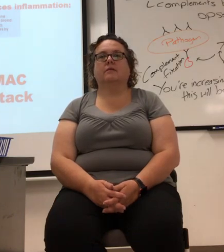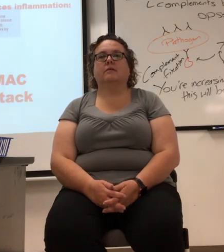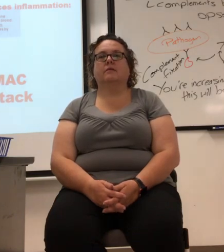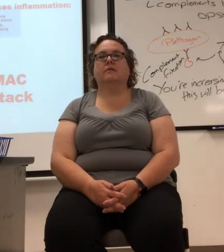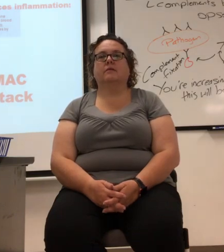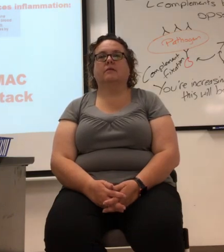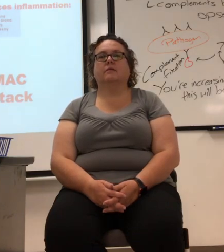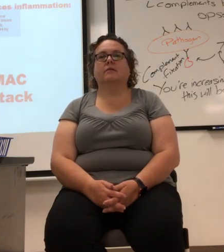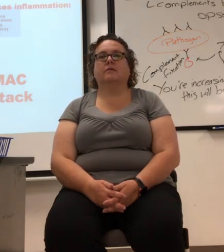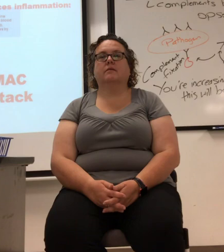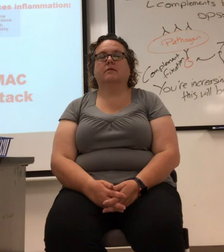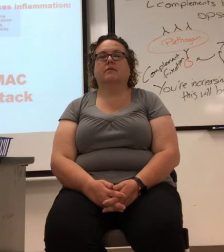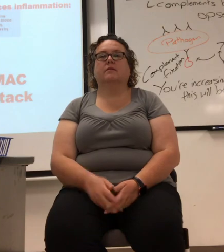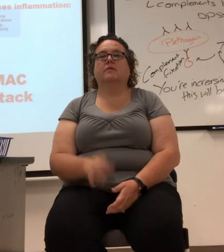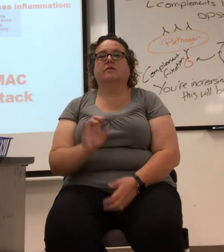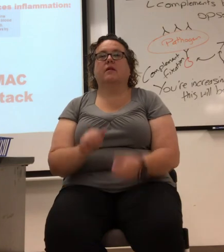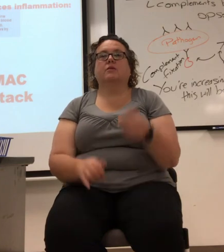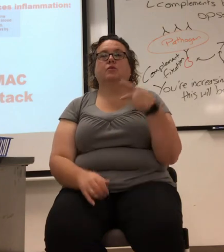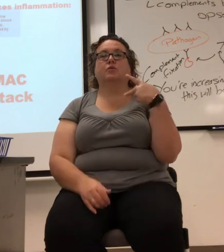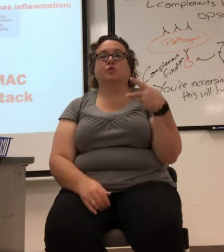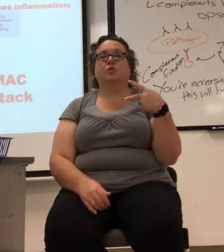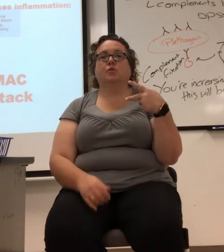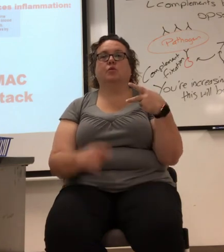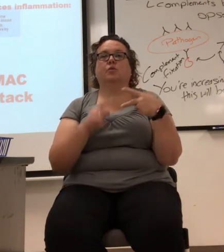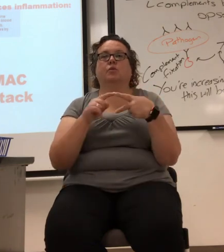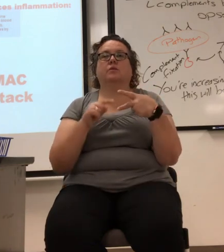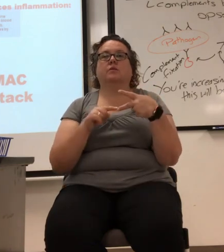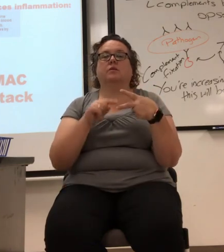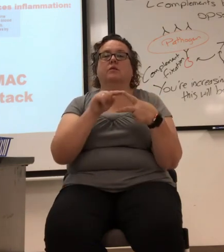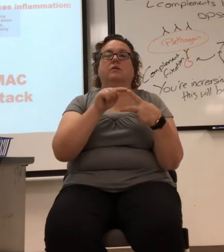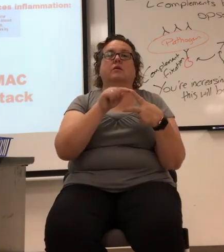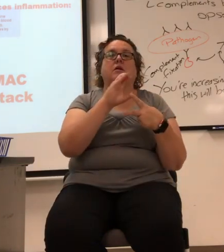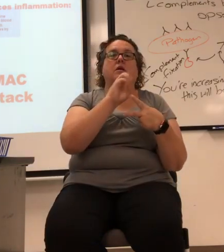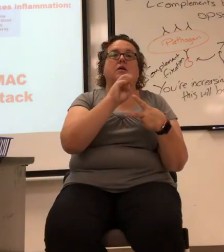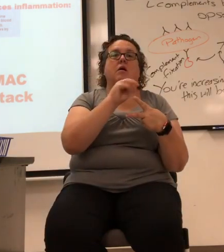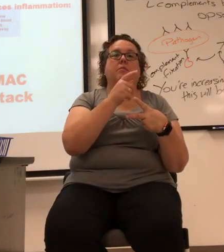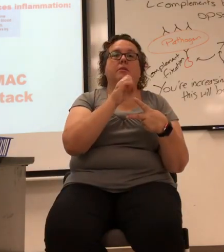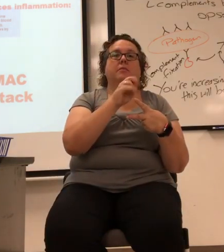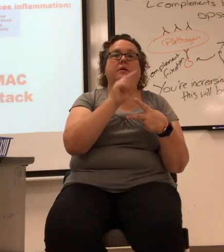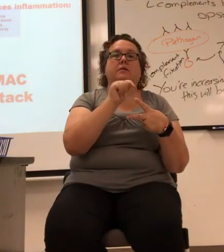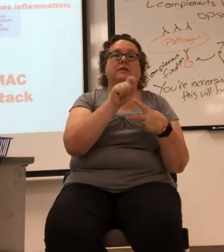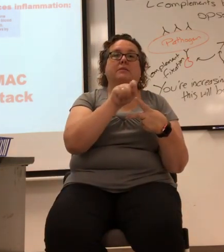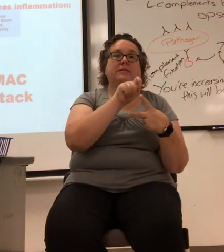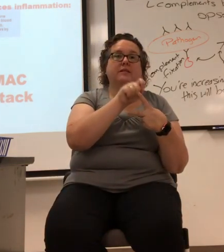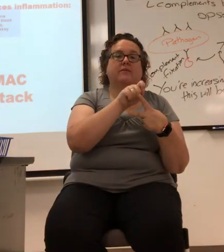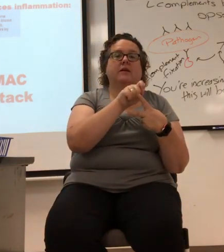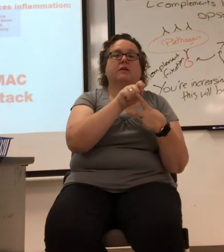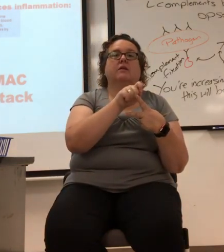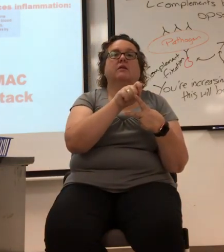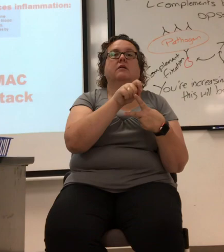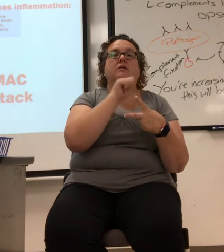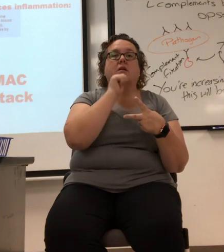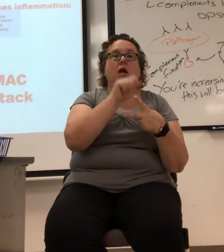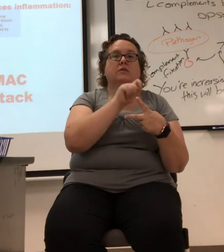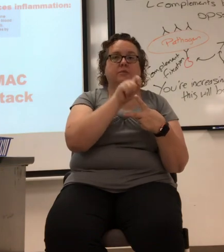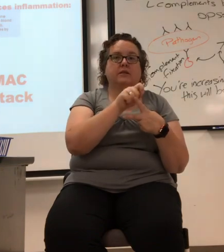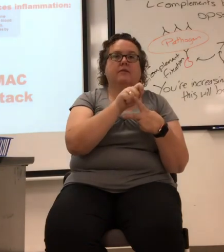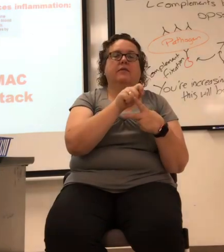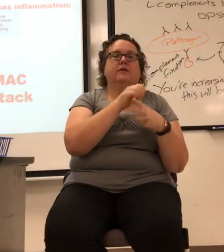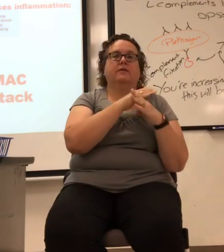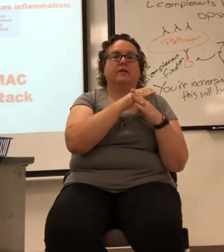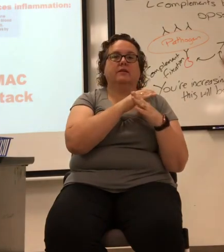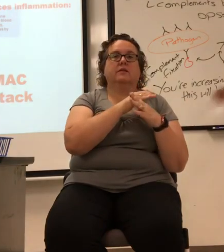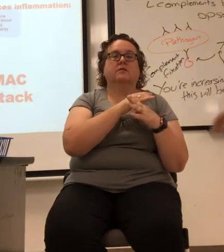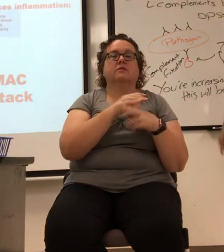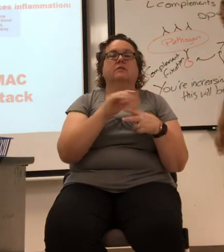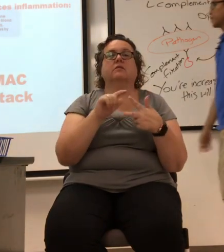So that's two things. You complement specific, non-specific defenses. The third thing is, for